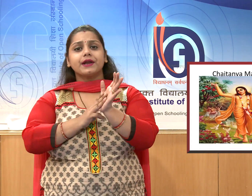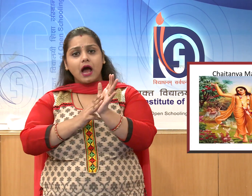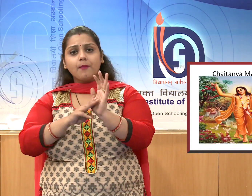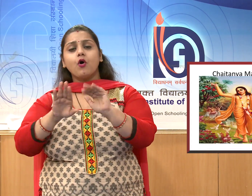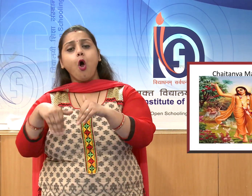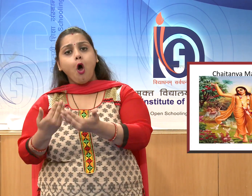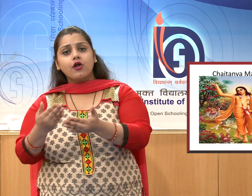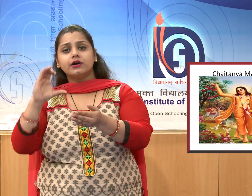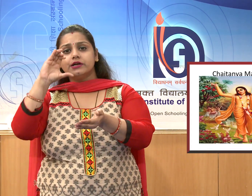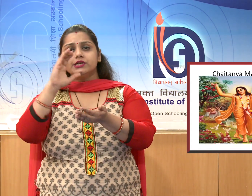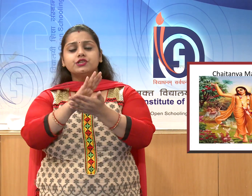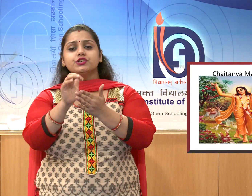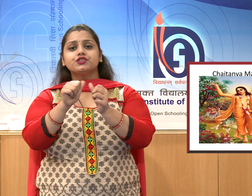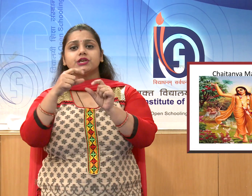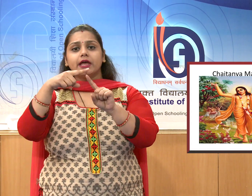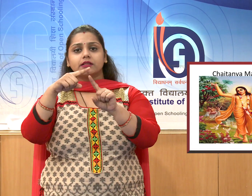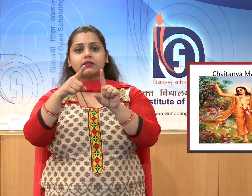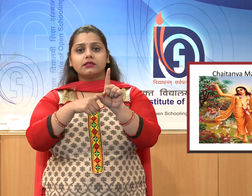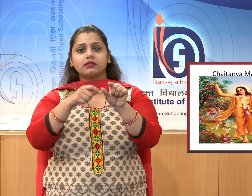Chaitanya Mahaprabhu